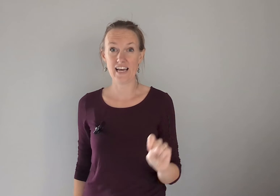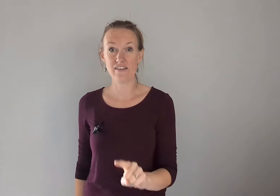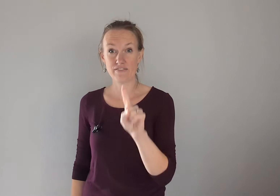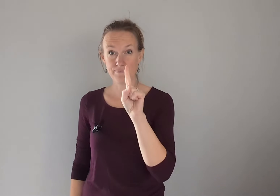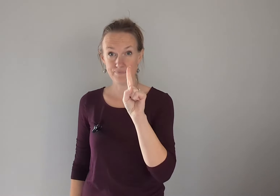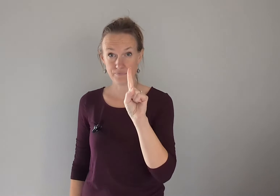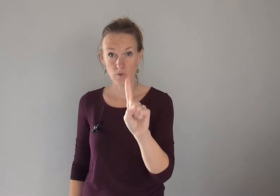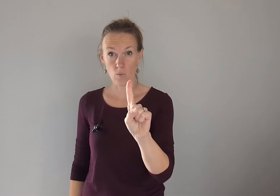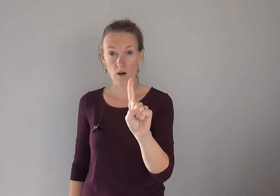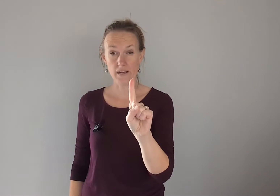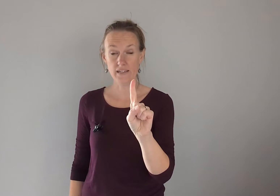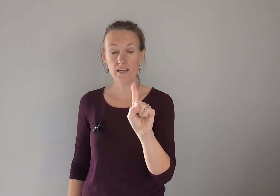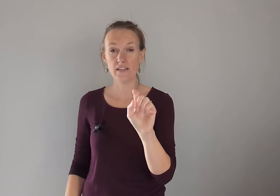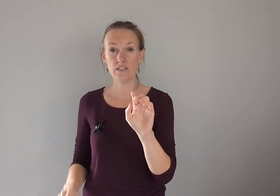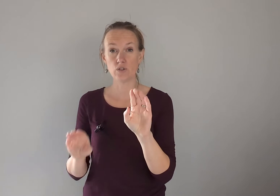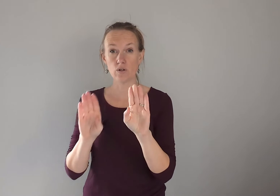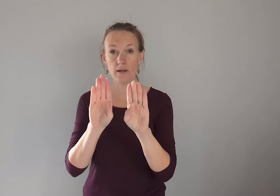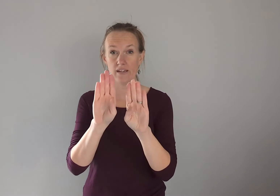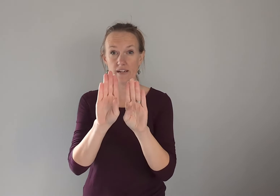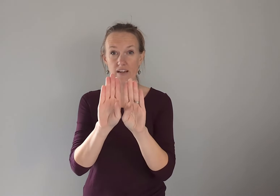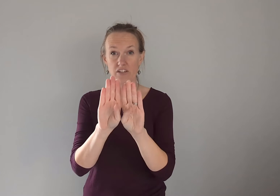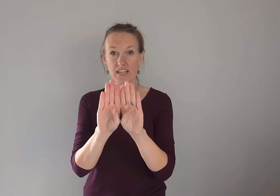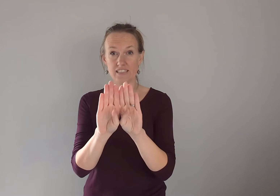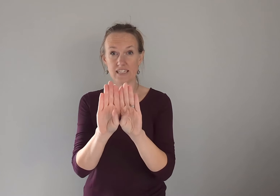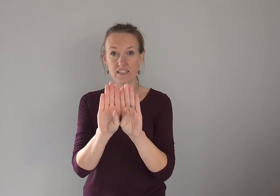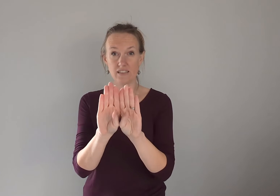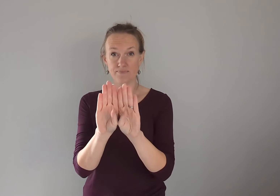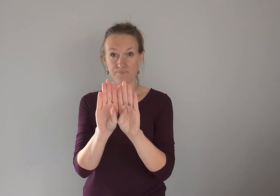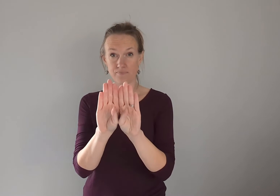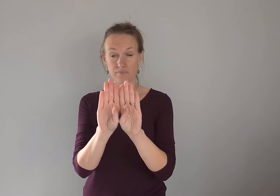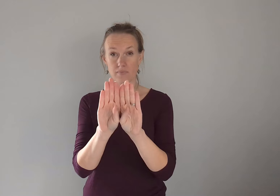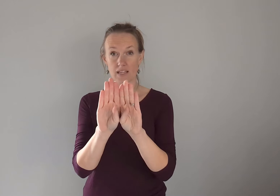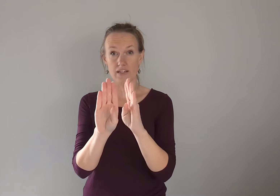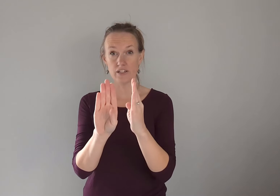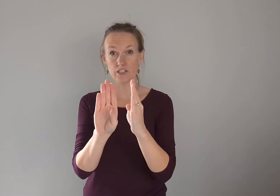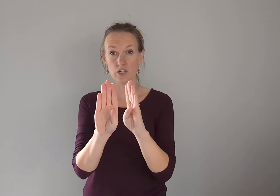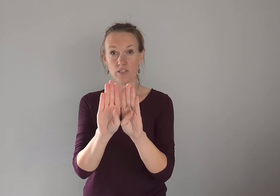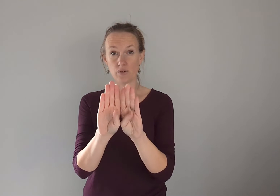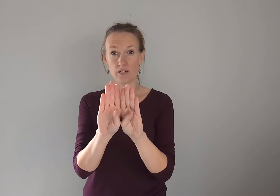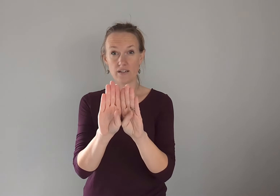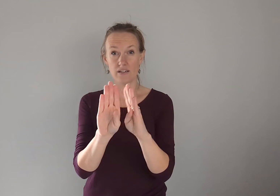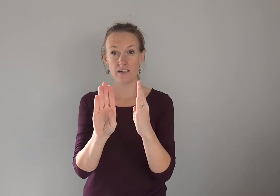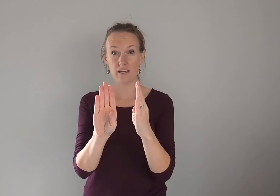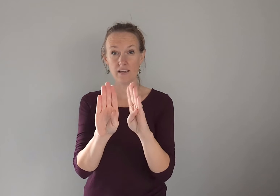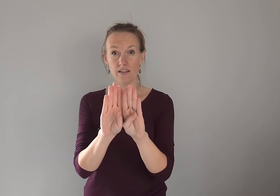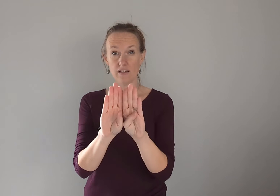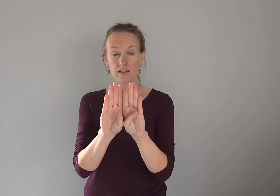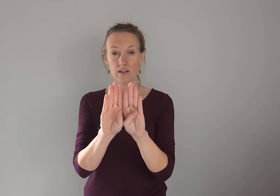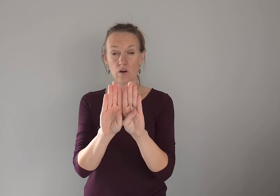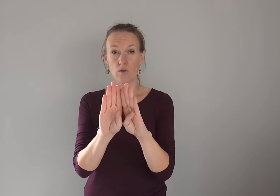life. One, and then doorway, you're going to have your hands here, and then you're going to show a door. Okay,